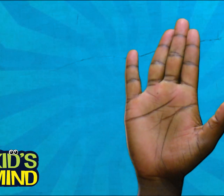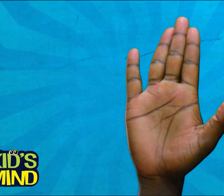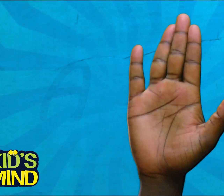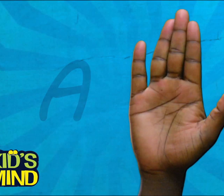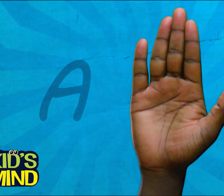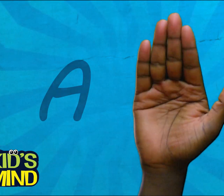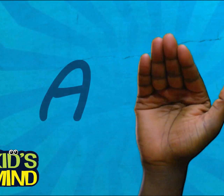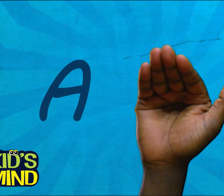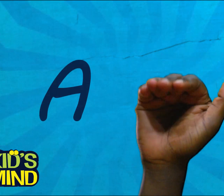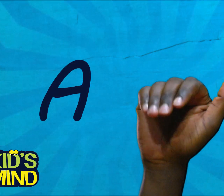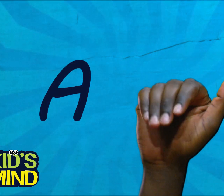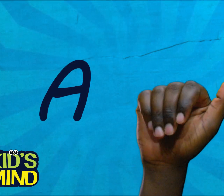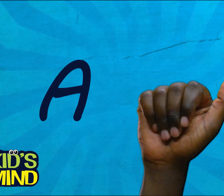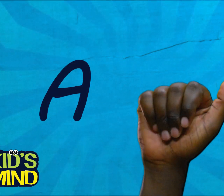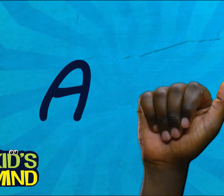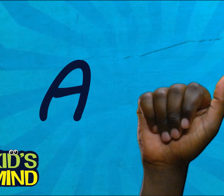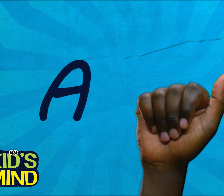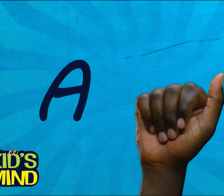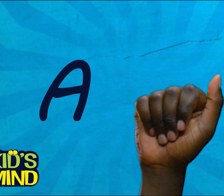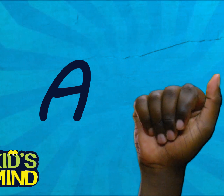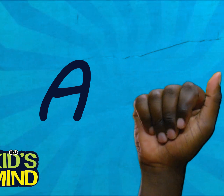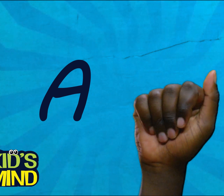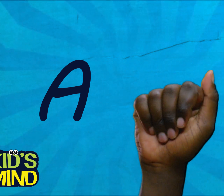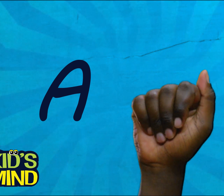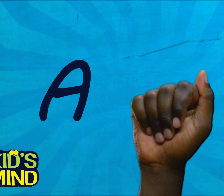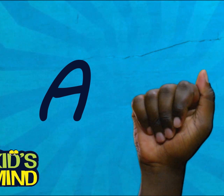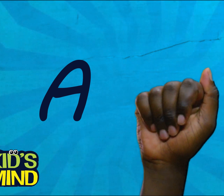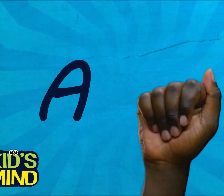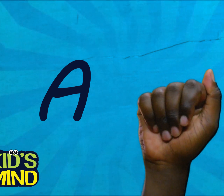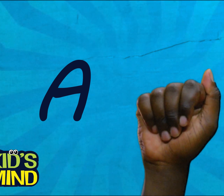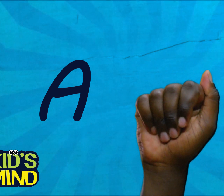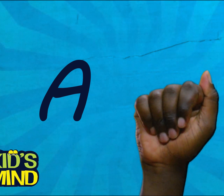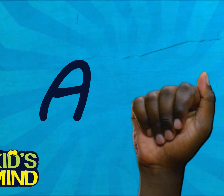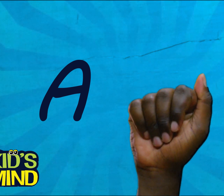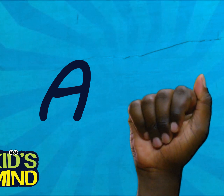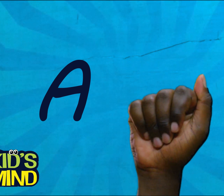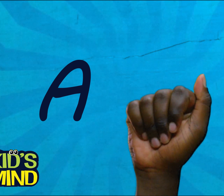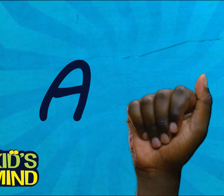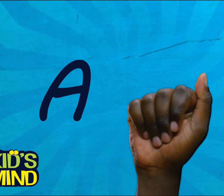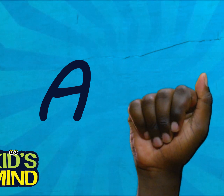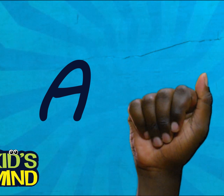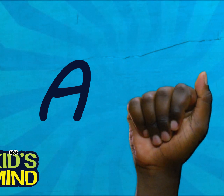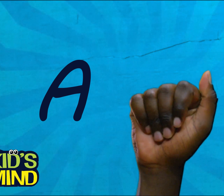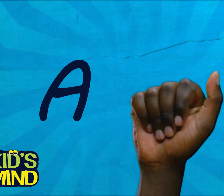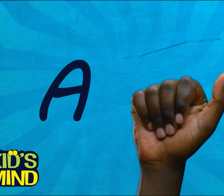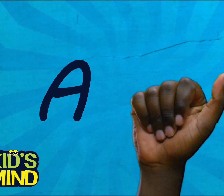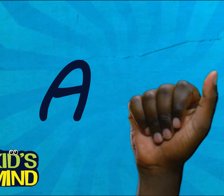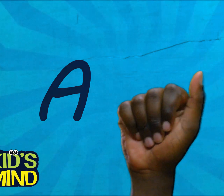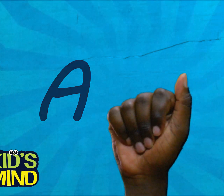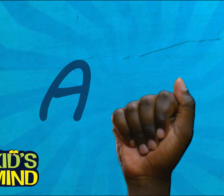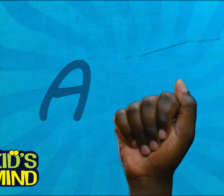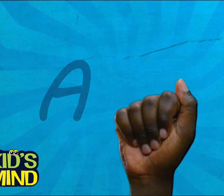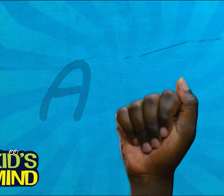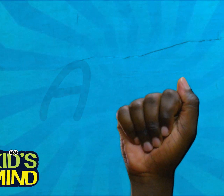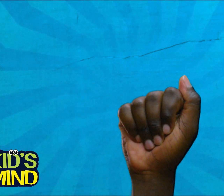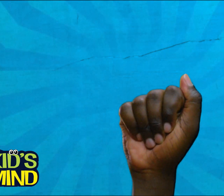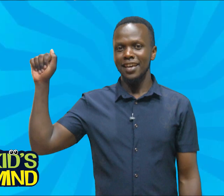this. Then you fold the four fingers and the thumb in this position. You say A.